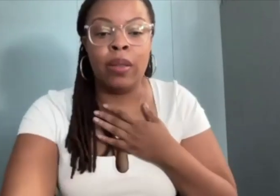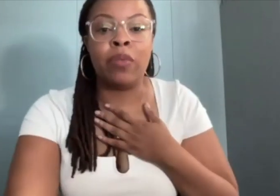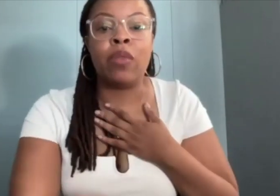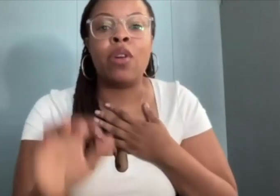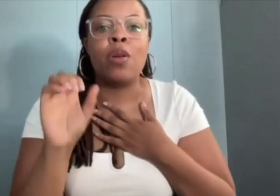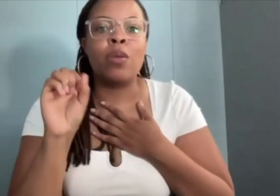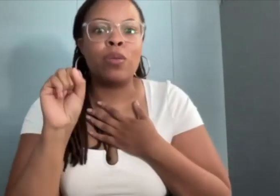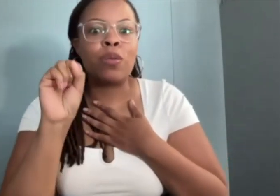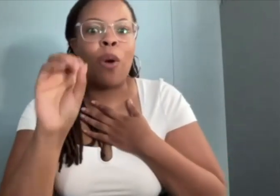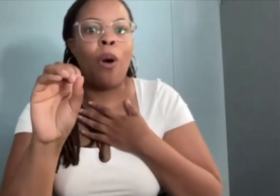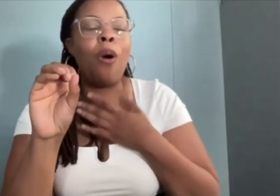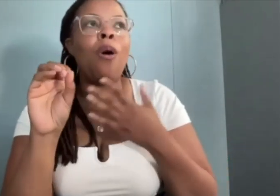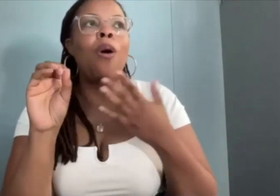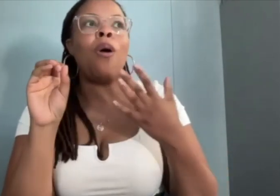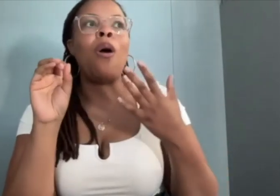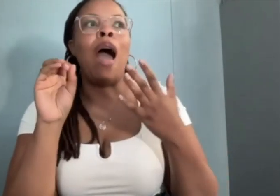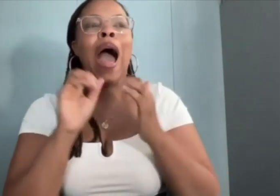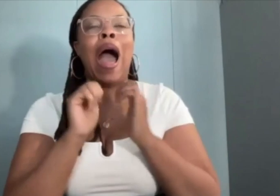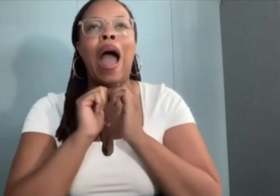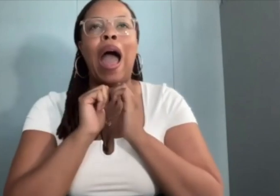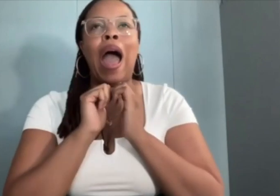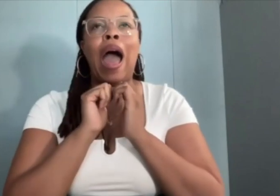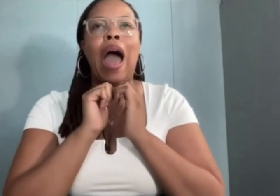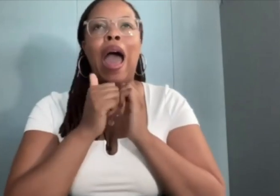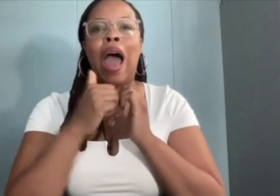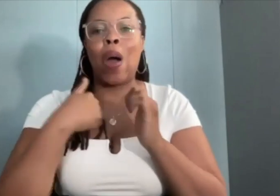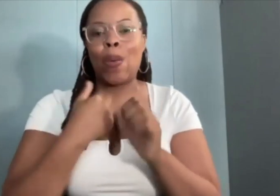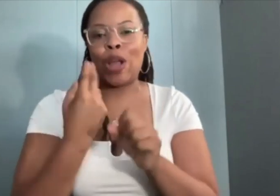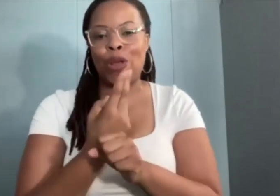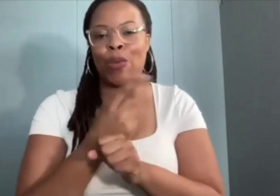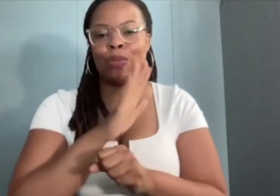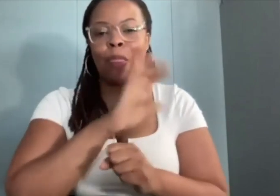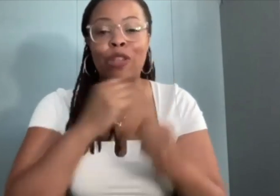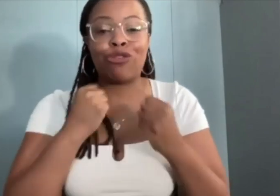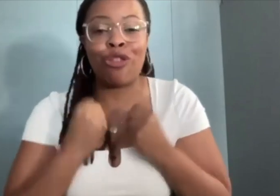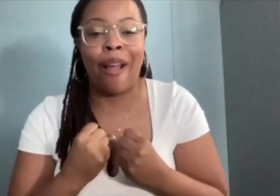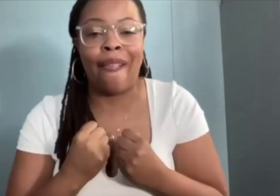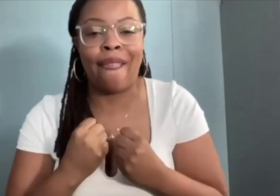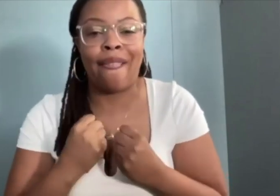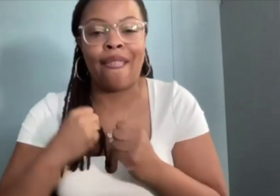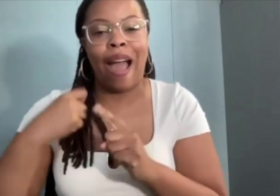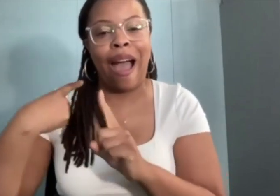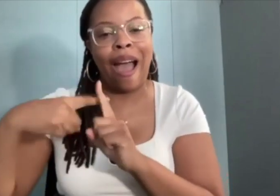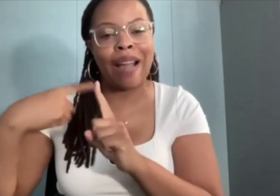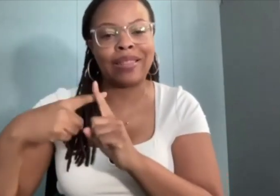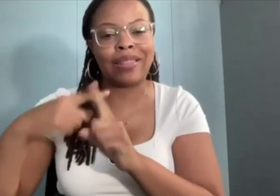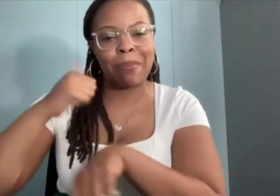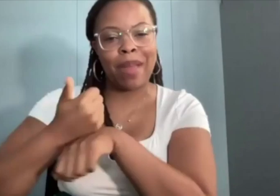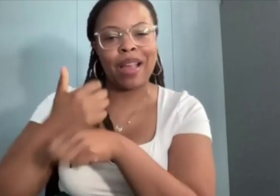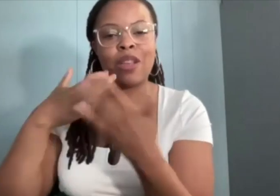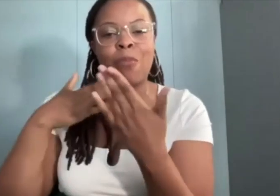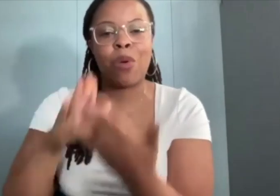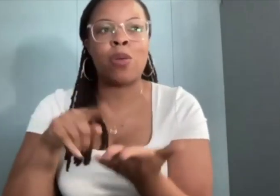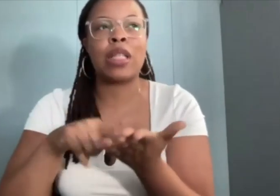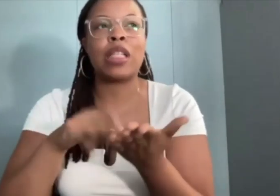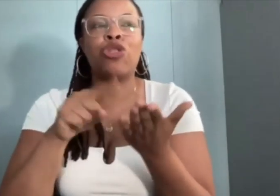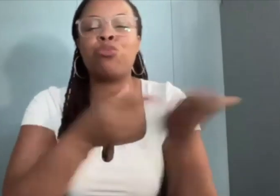from a historical context. And we wondered how we could use the strength of what they